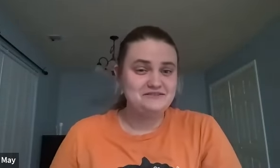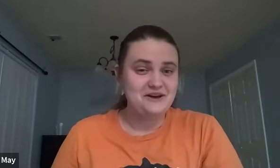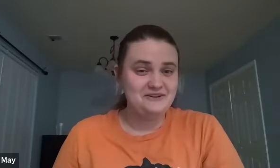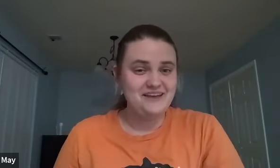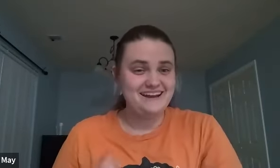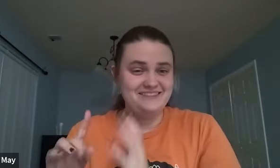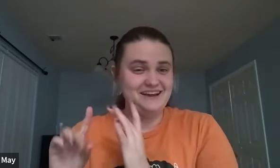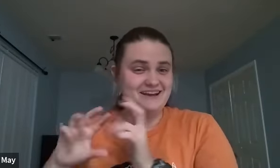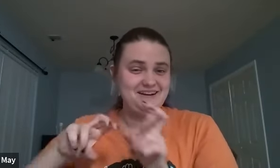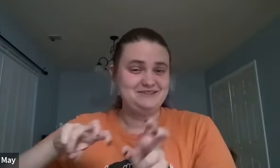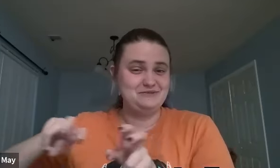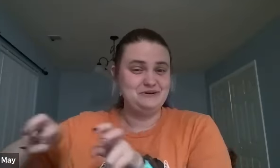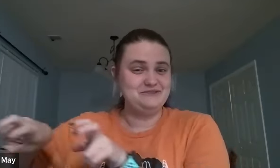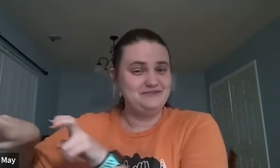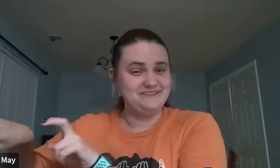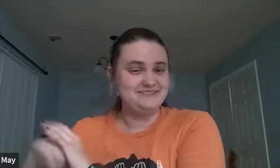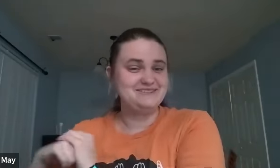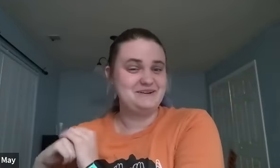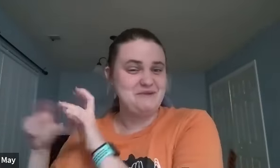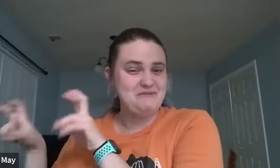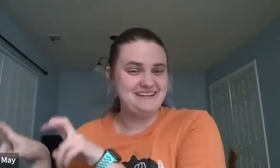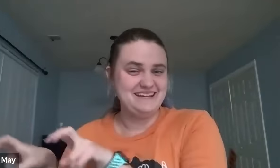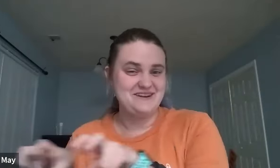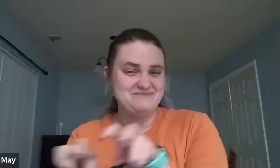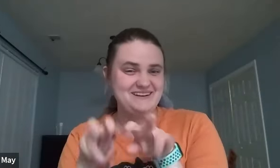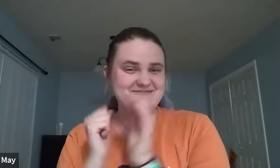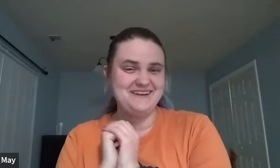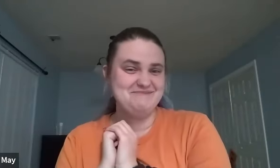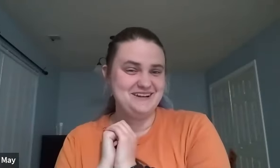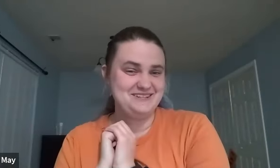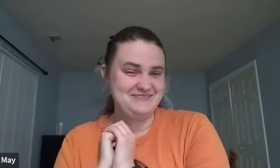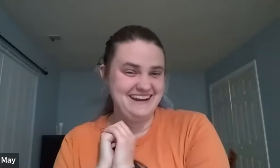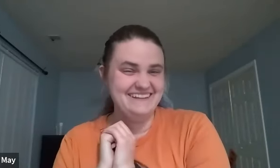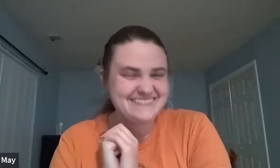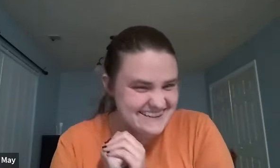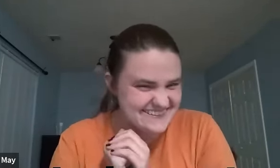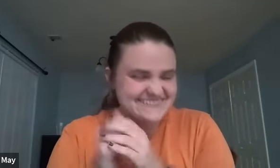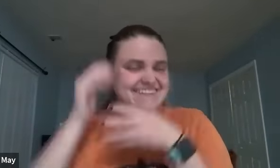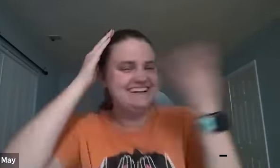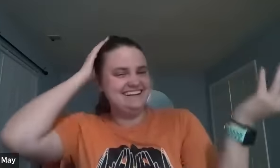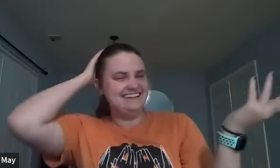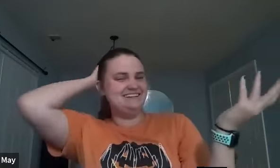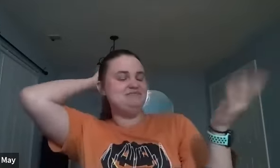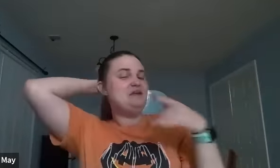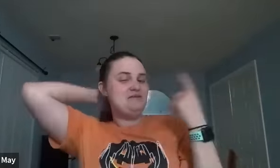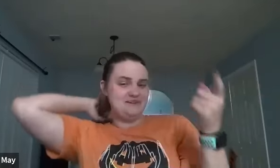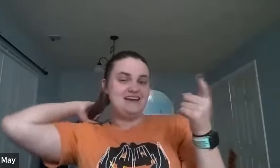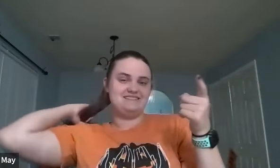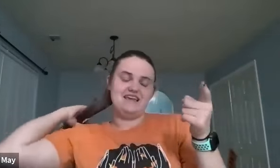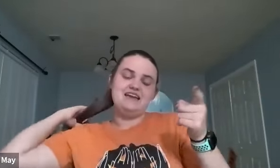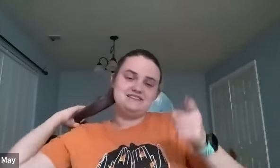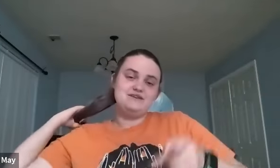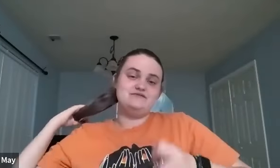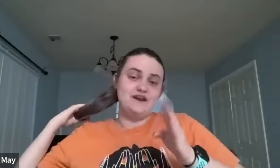thought on that. I think I kind of swerved off a little. So I'm hoping to get right back on, but I'm not sure right now. So, but yes, ASL is